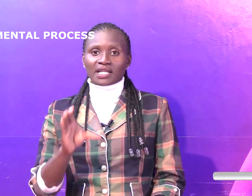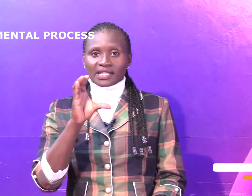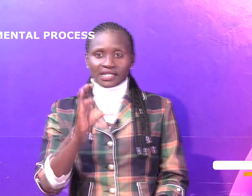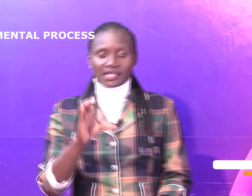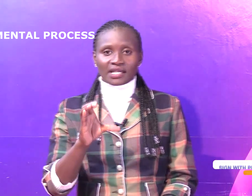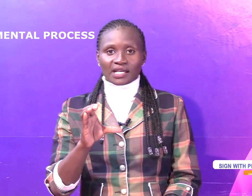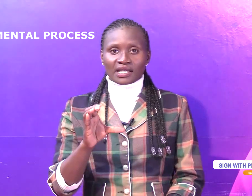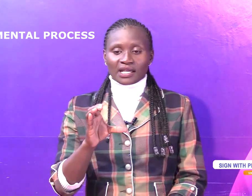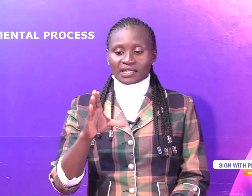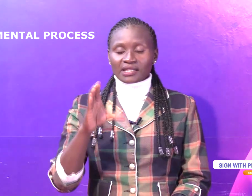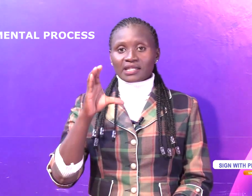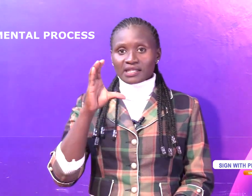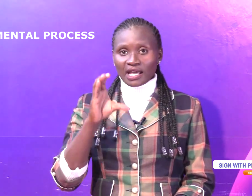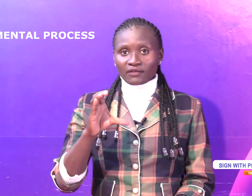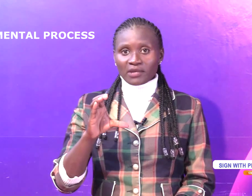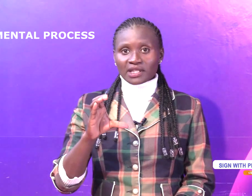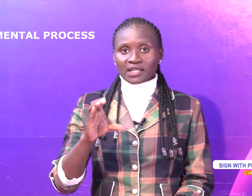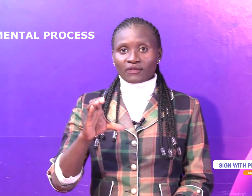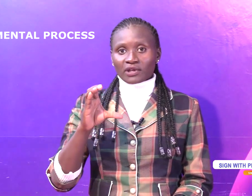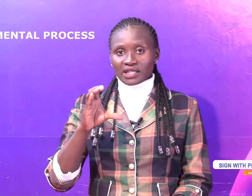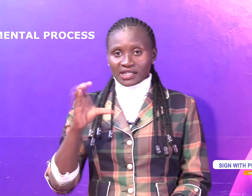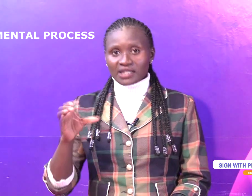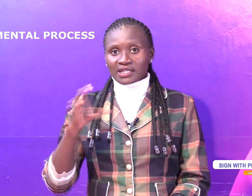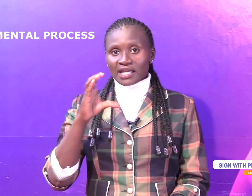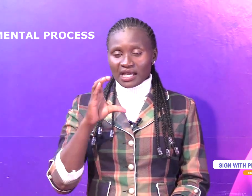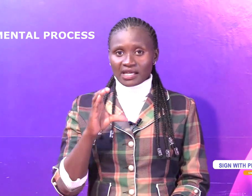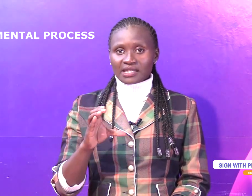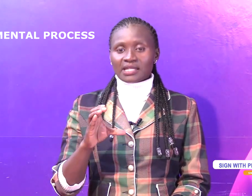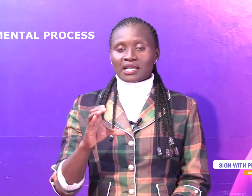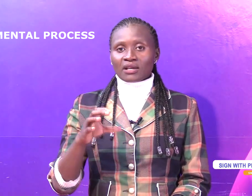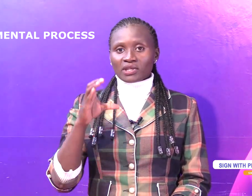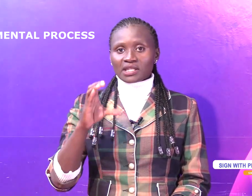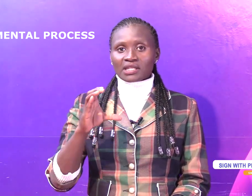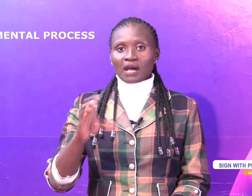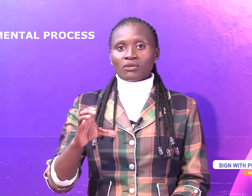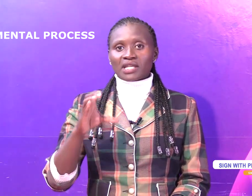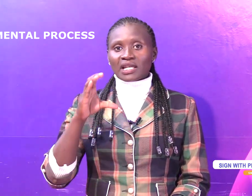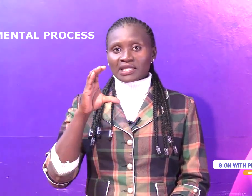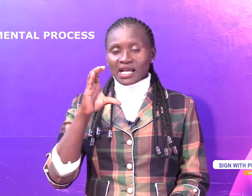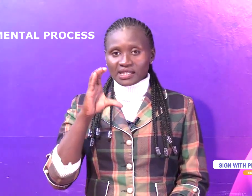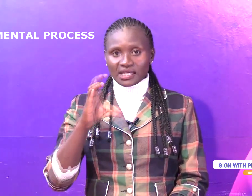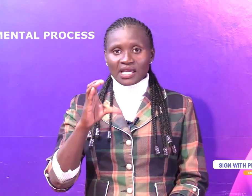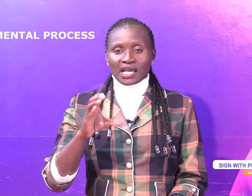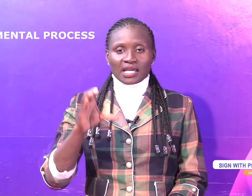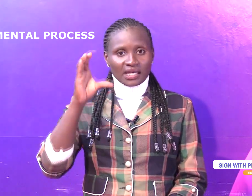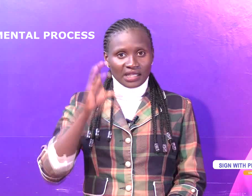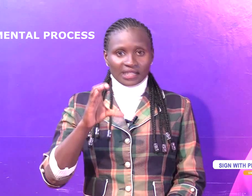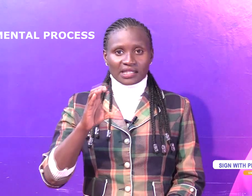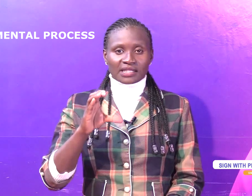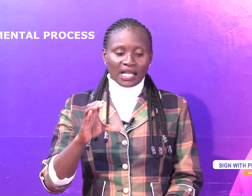C, and this is the alphabet letter for letter C. It is just like this. This is how we sign letter C, and then letter C is like this.